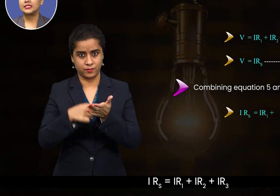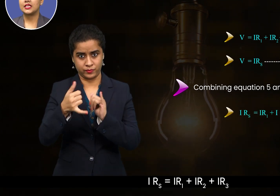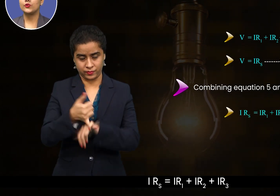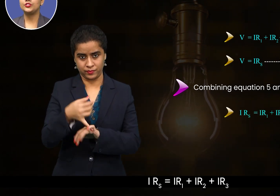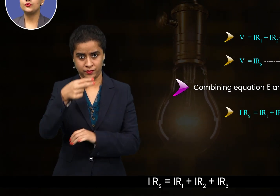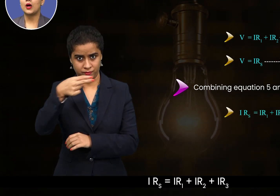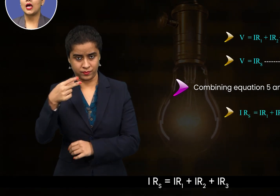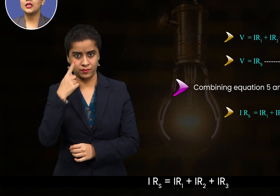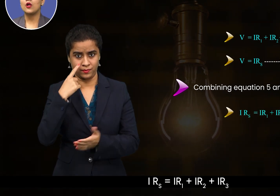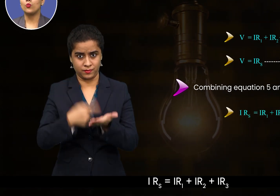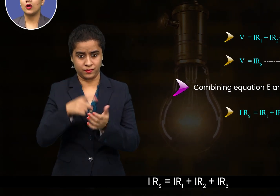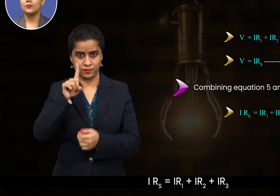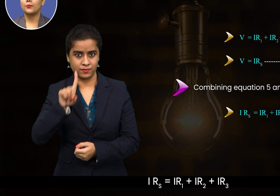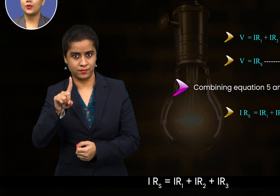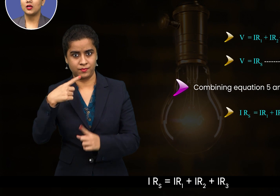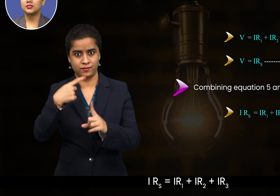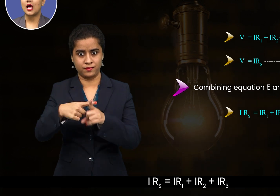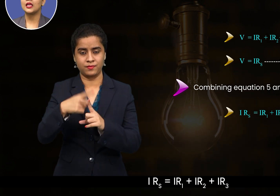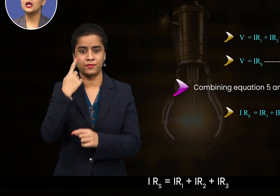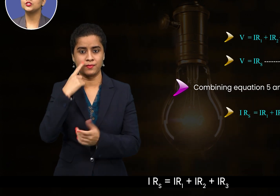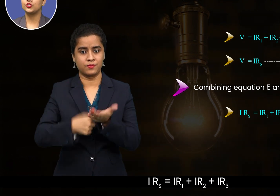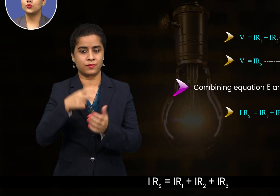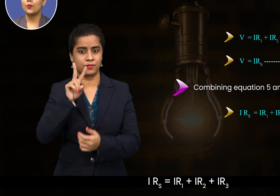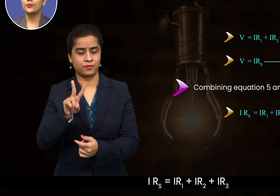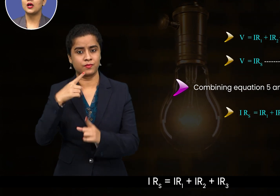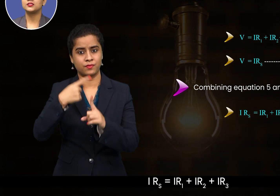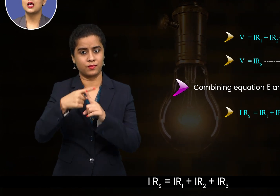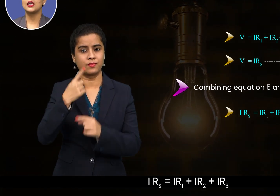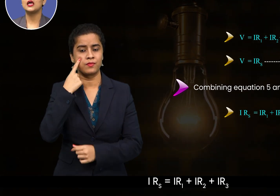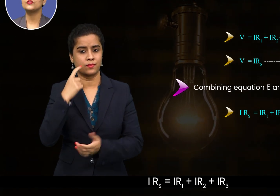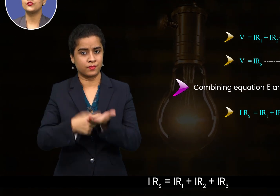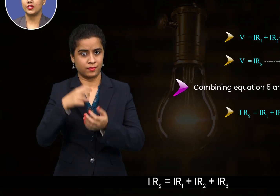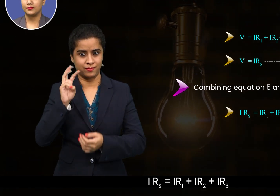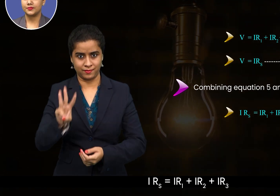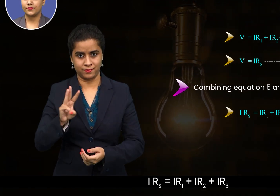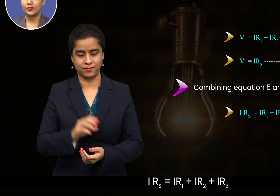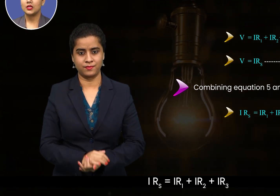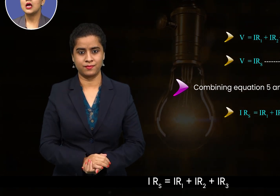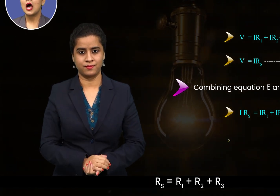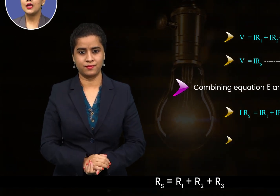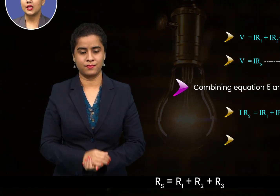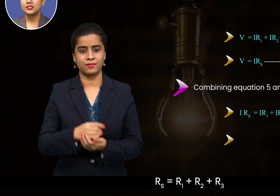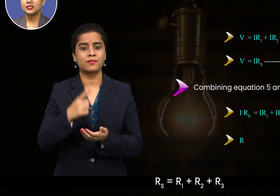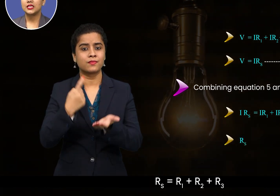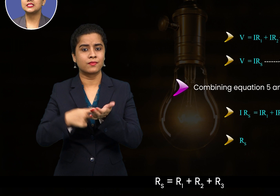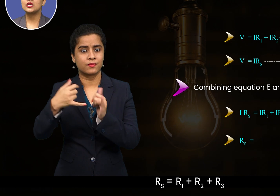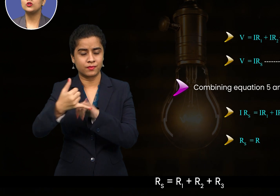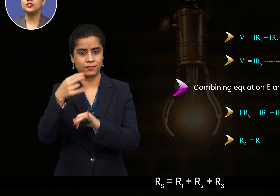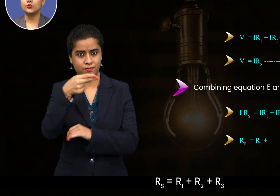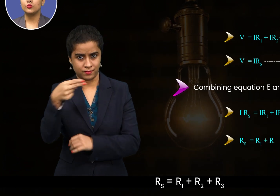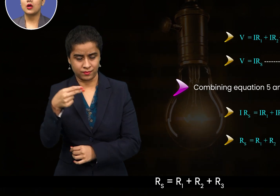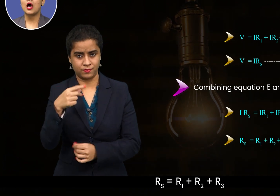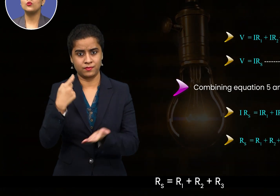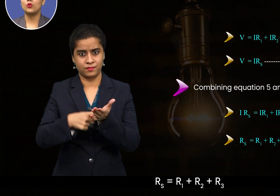IRS is equal to IR1 plus IR2 plus IR3. Rs is